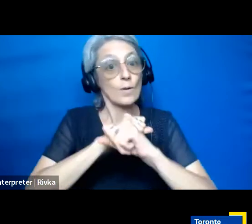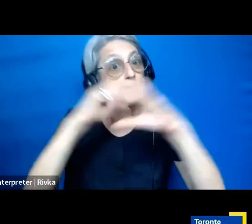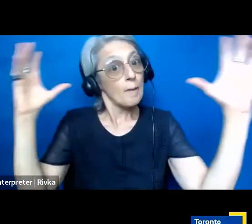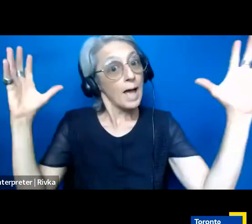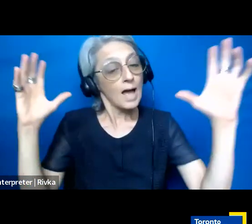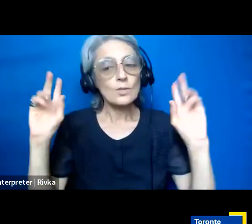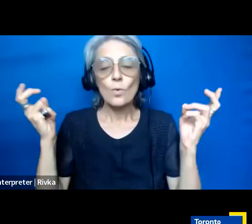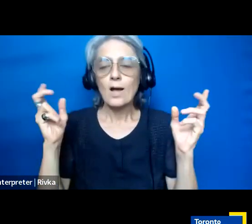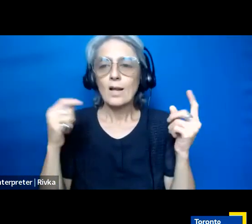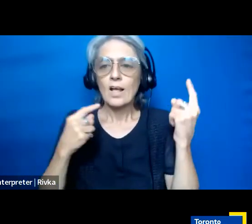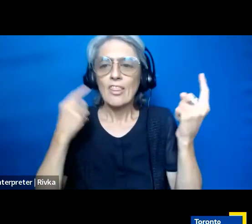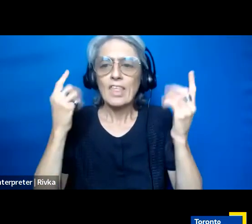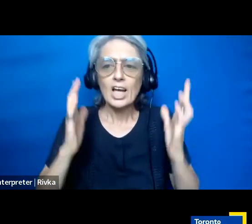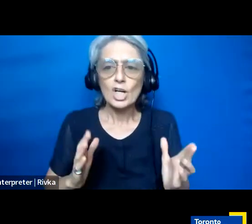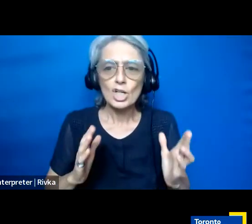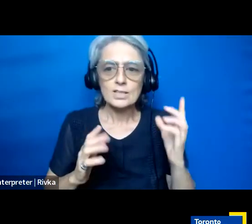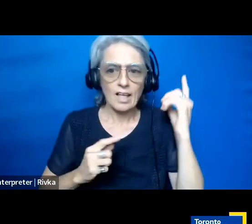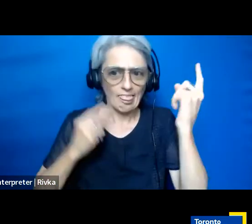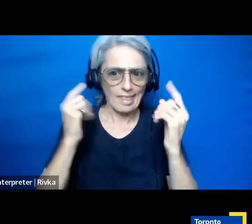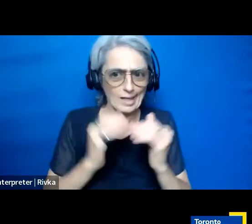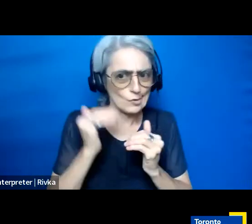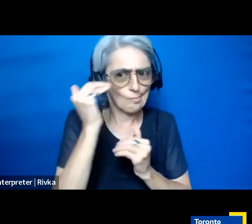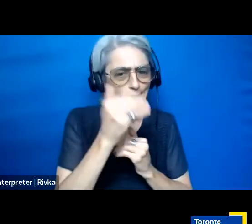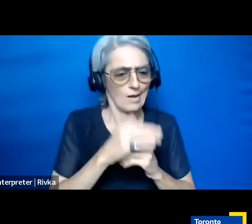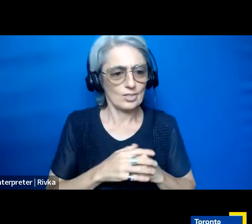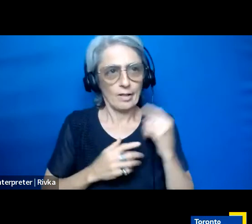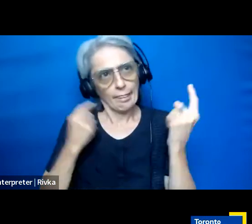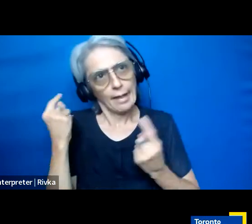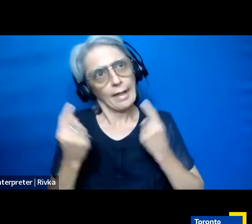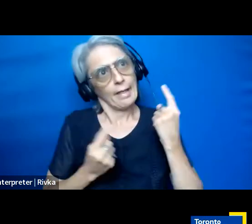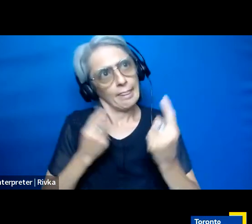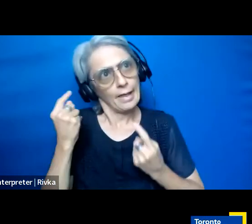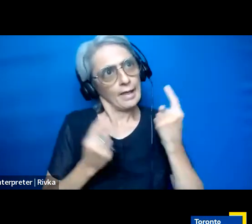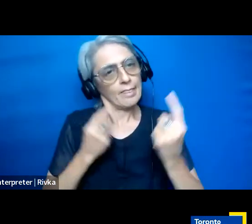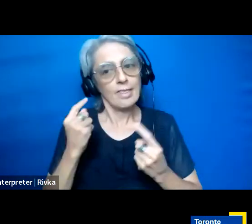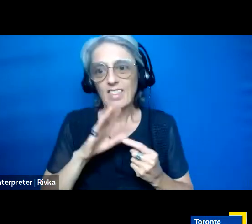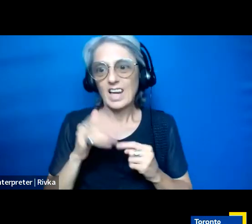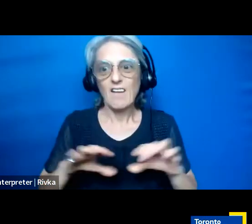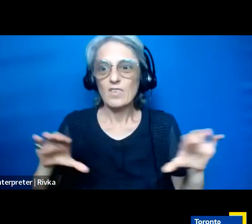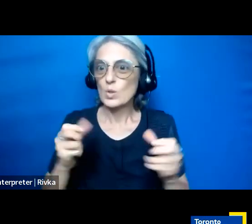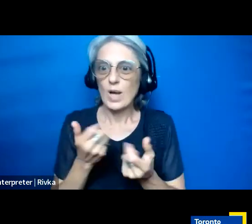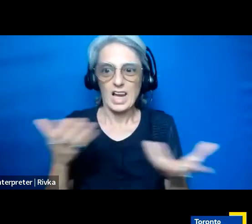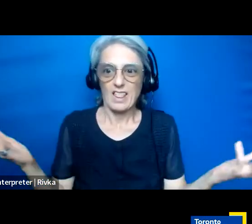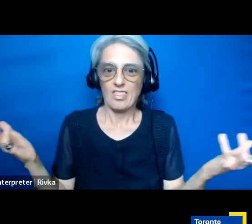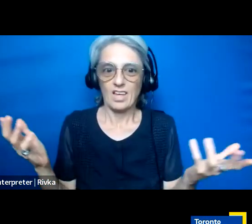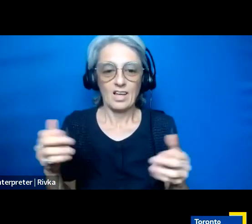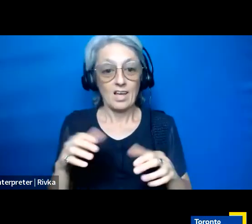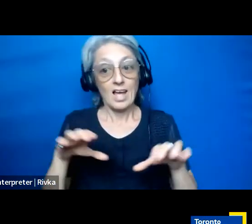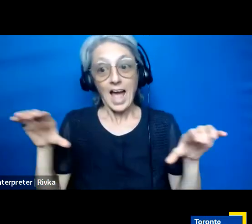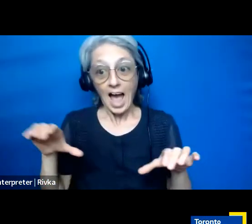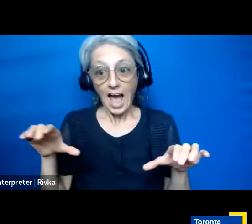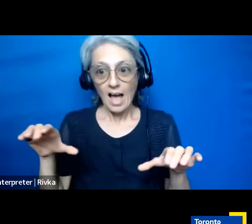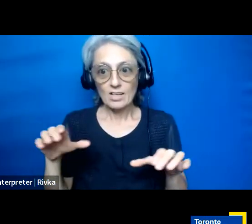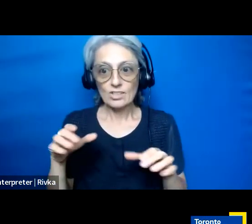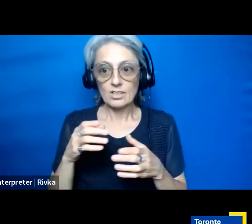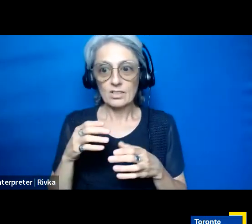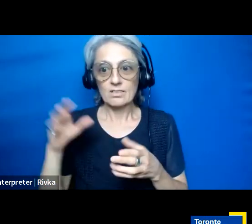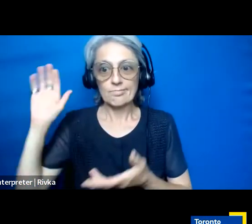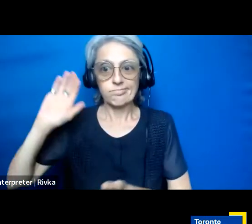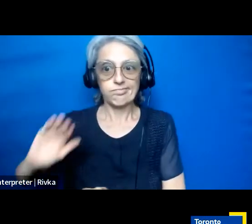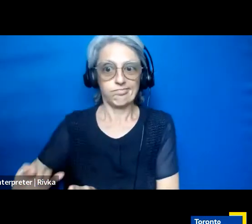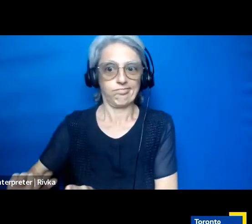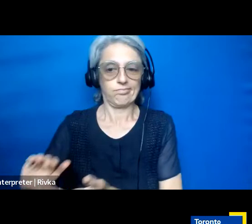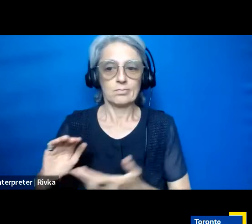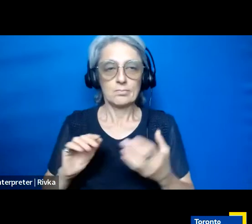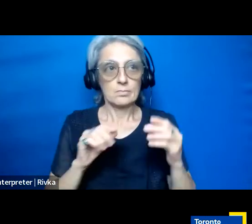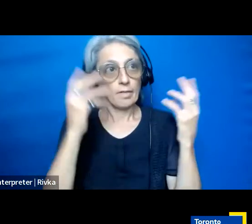then they don't do anything. The action is something that falls away because they keep thinking. Stop thinking, do it.